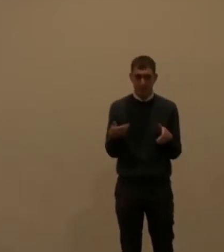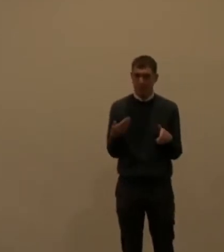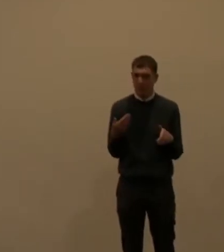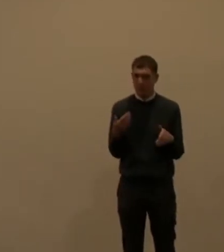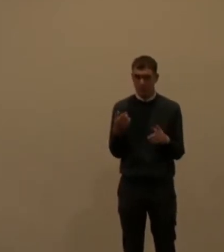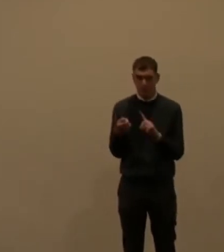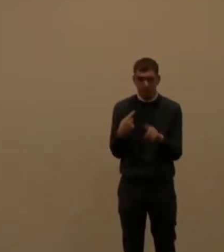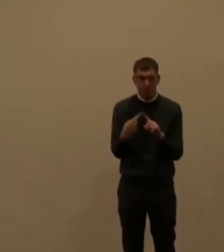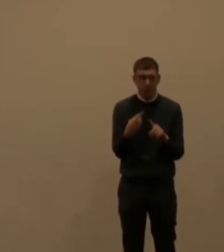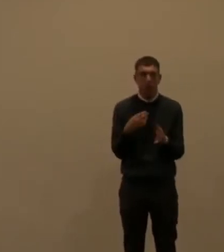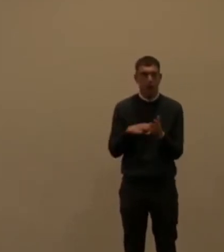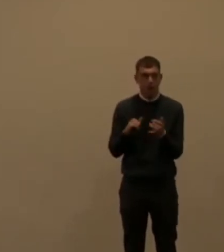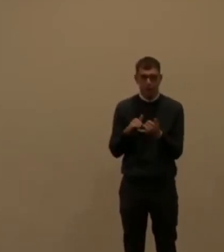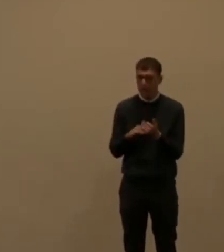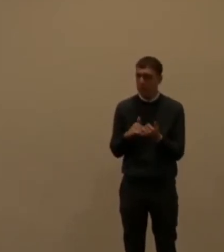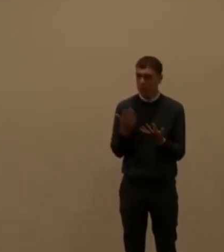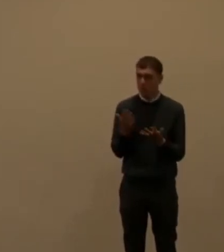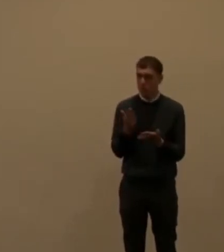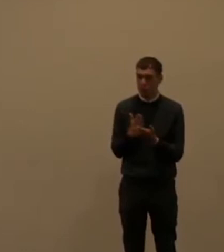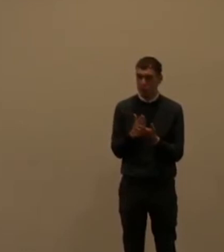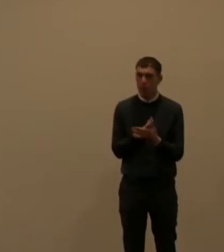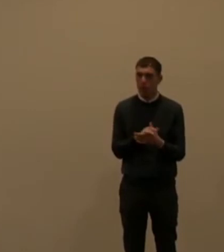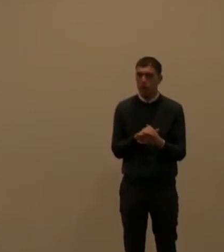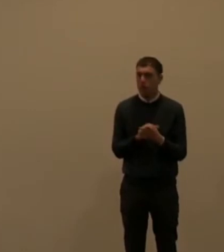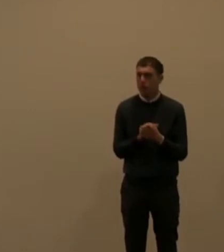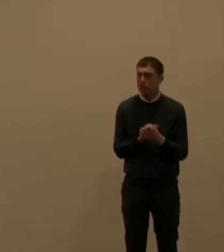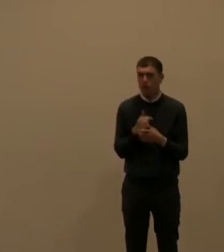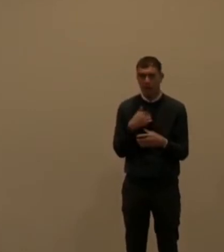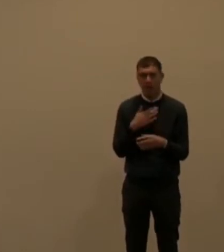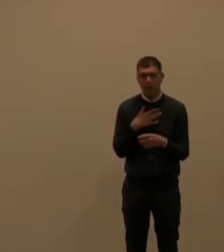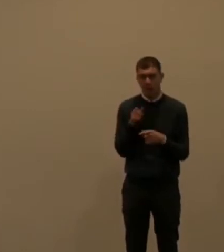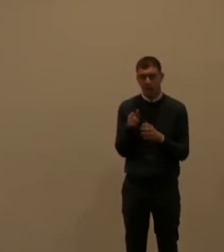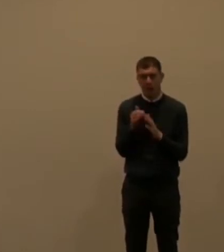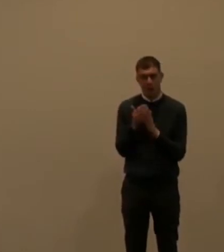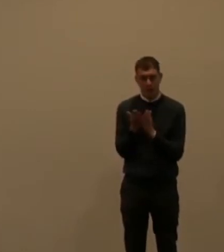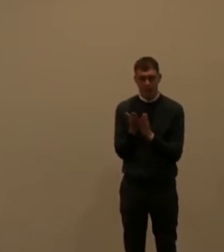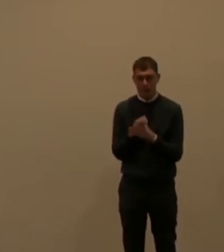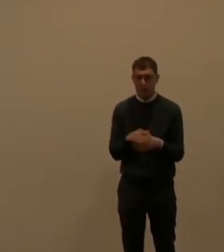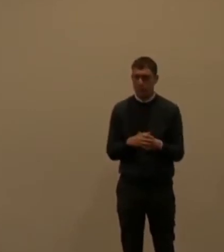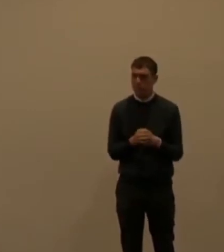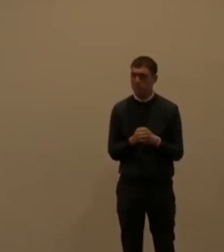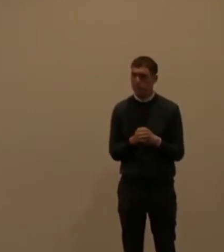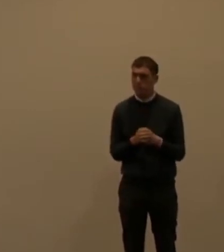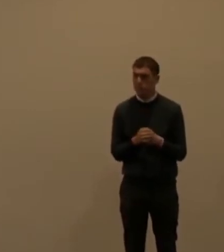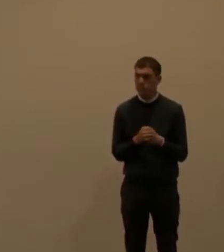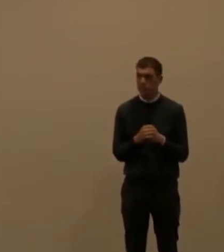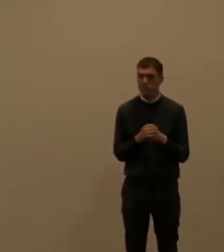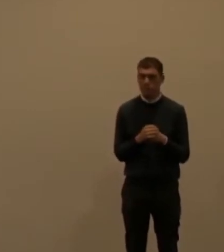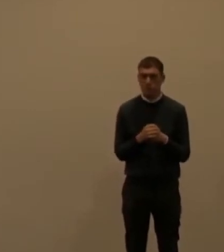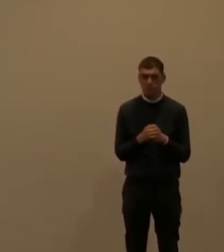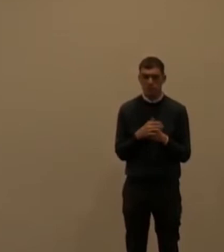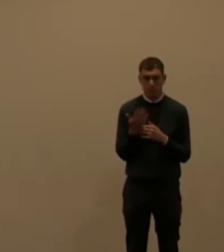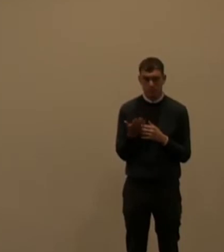getting answers, Microsoft is calling back on the things. So I like that part the most, to be fair. Tech talks were good,